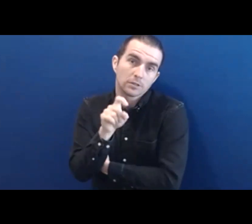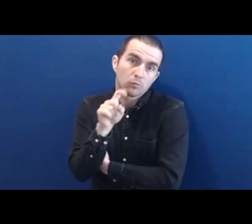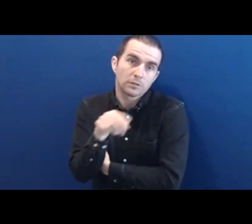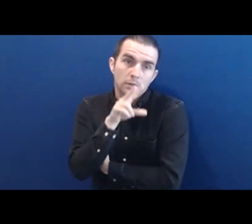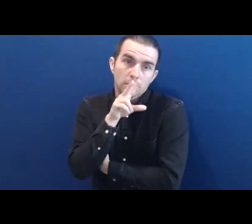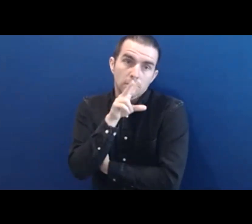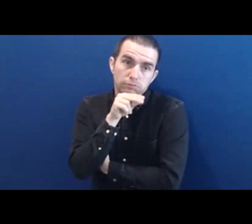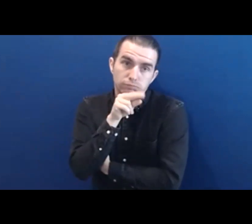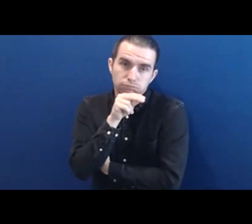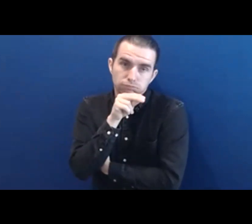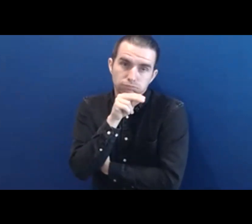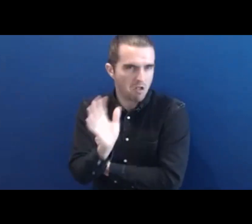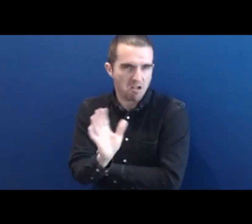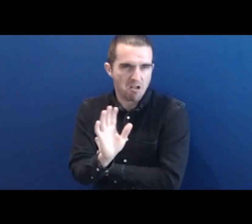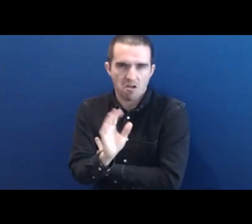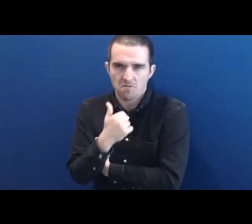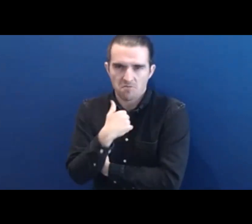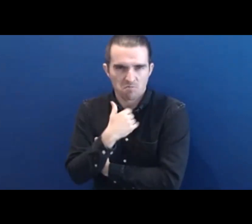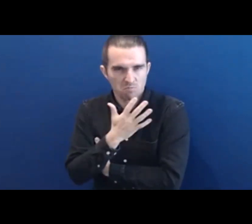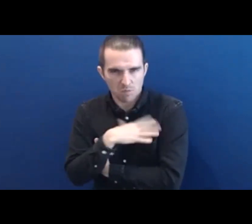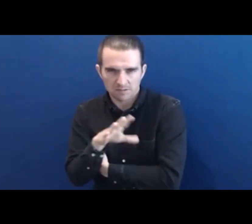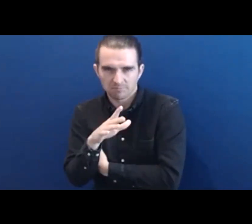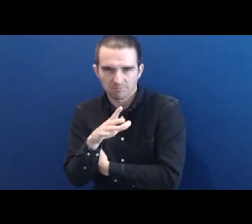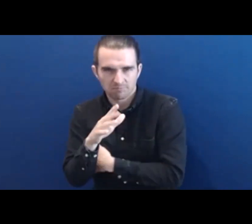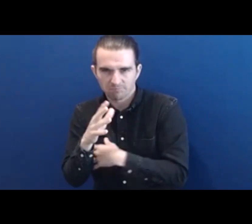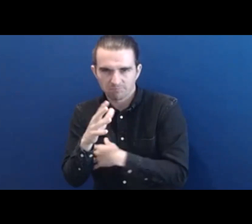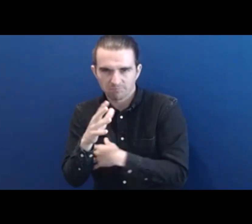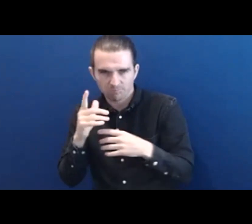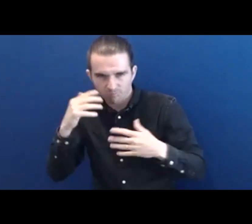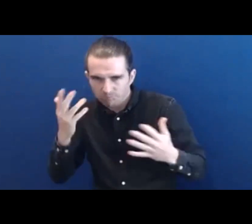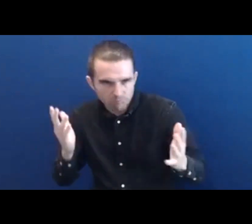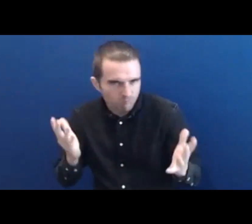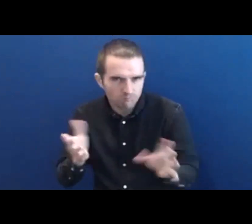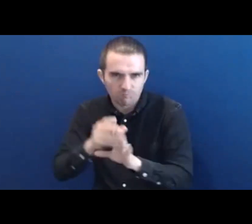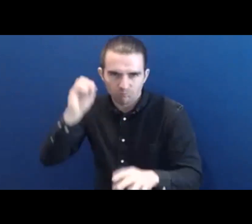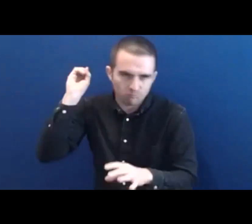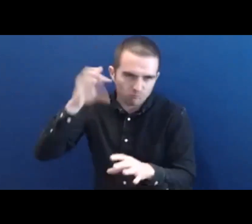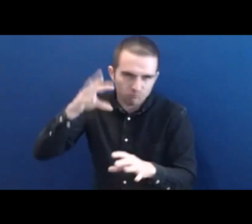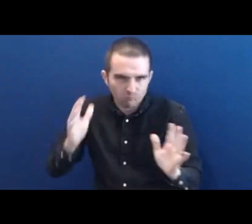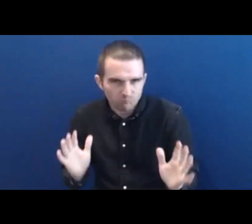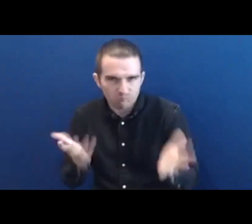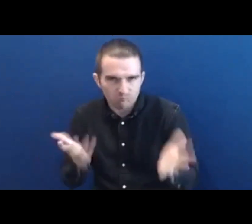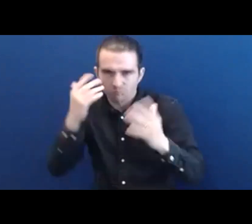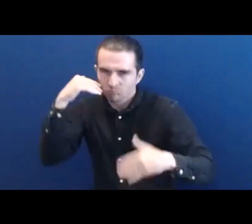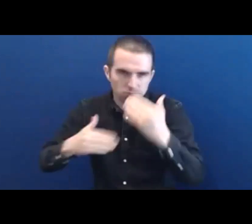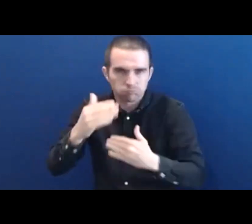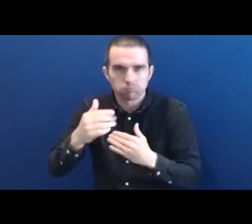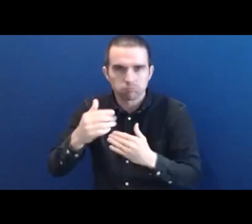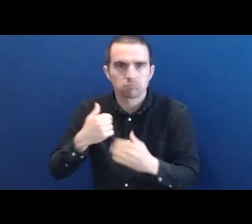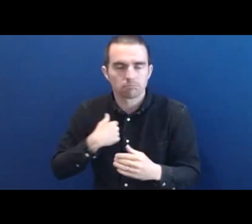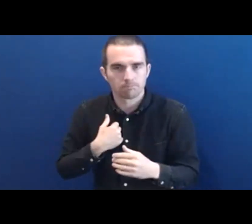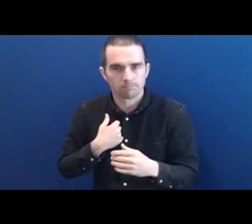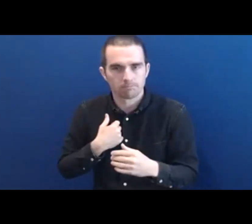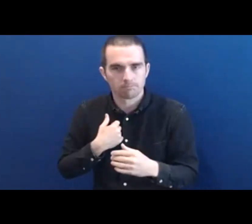can. If I can't, then I'll probably ask you to put your mic on and just kind of give a bit more. The first one actually is from Camilla from